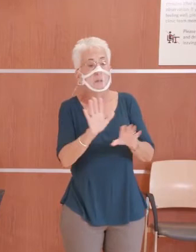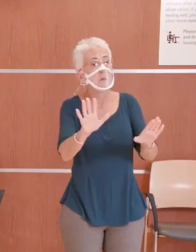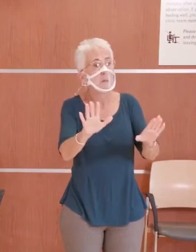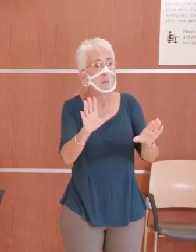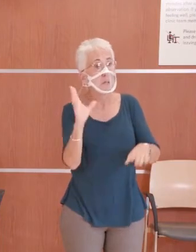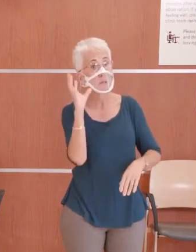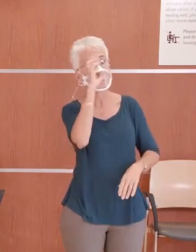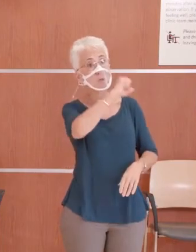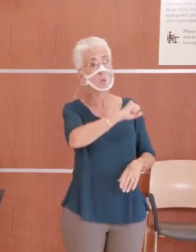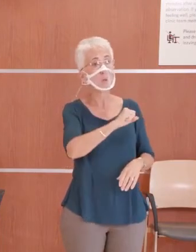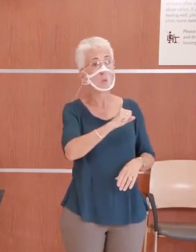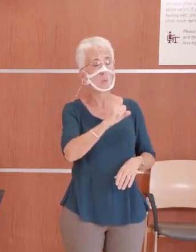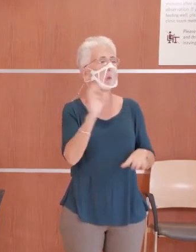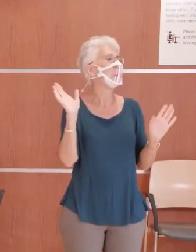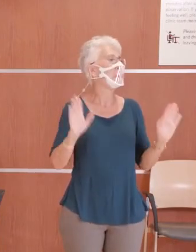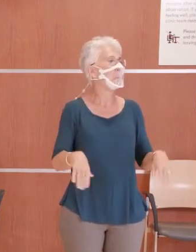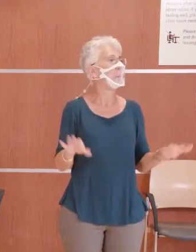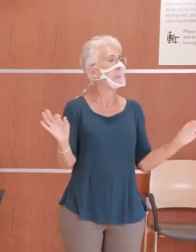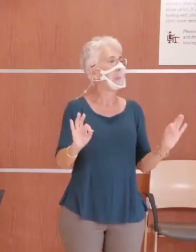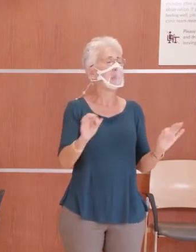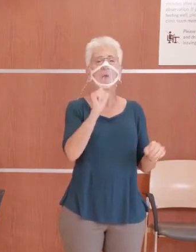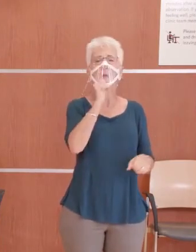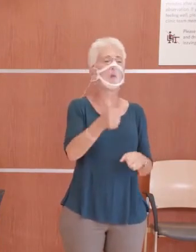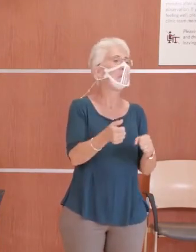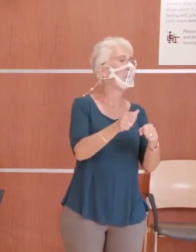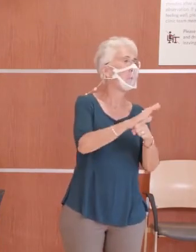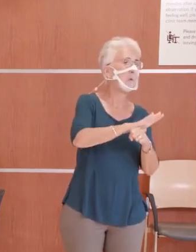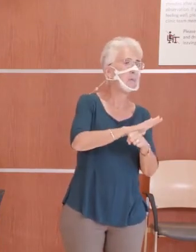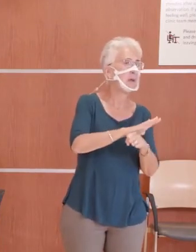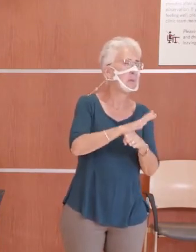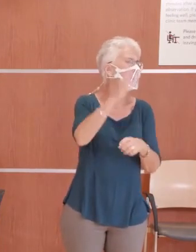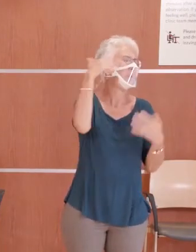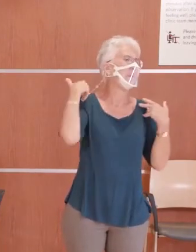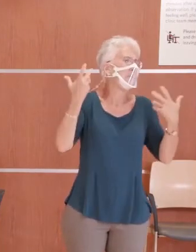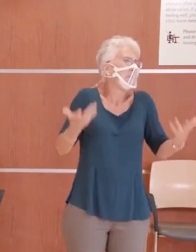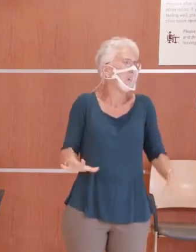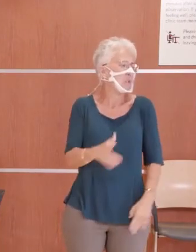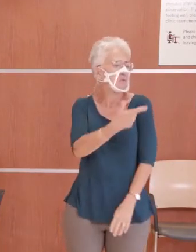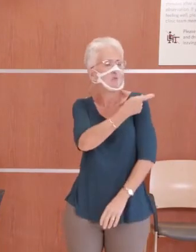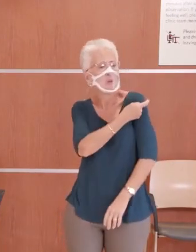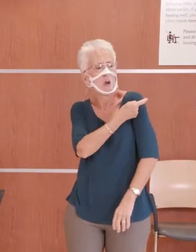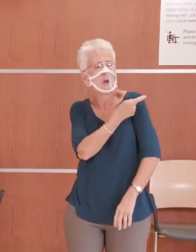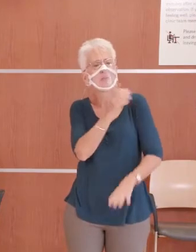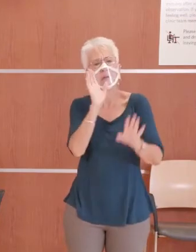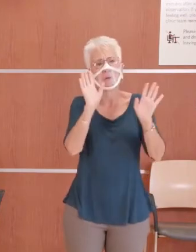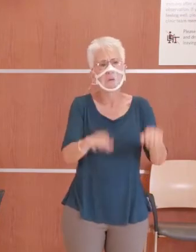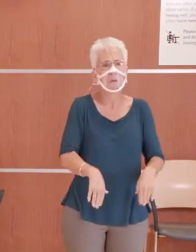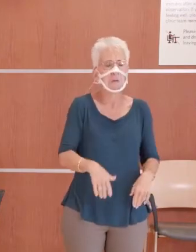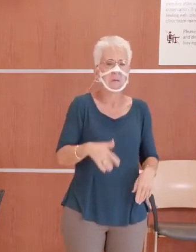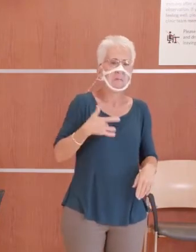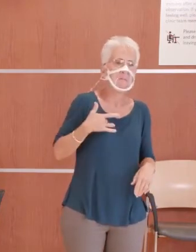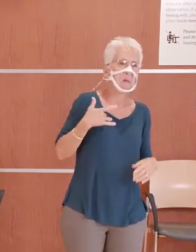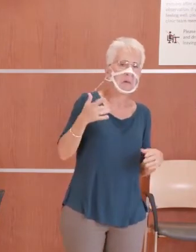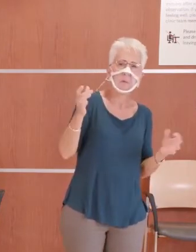don't assume that it's not COVID-19 because you've been vaccinated or because the illness is less